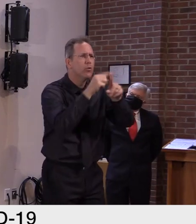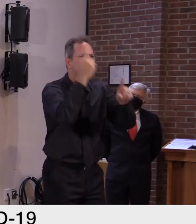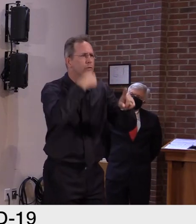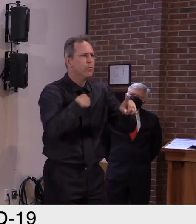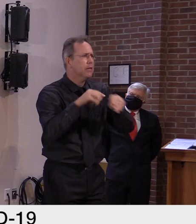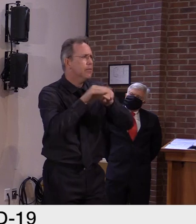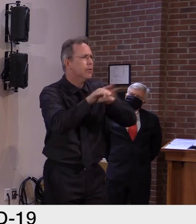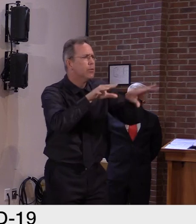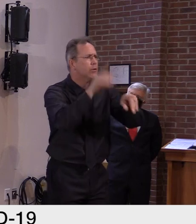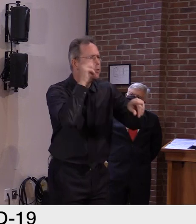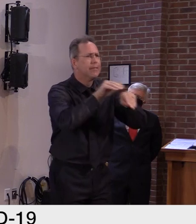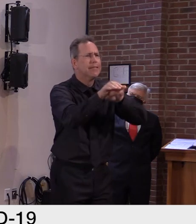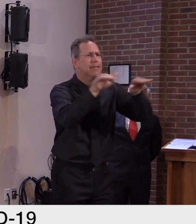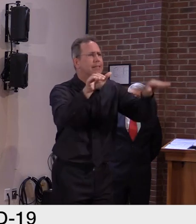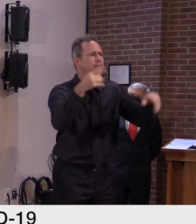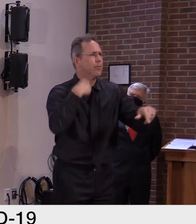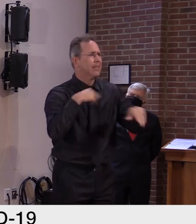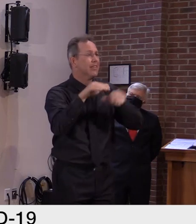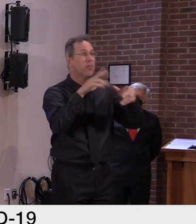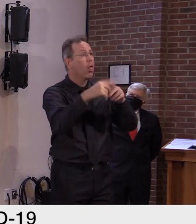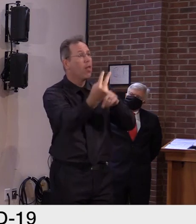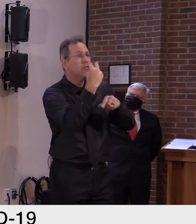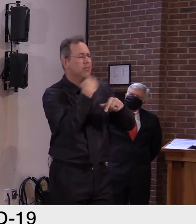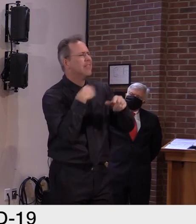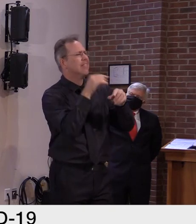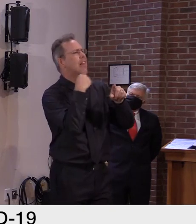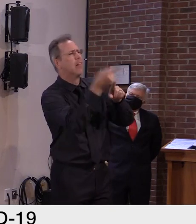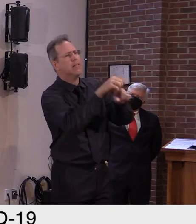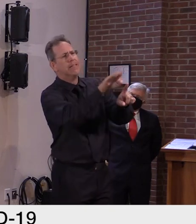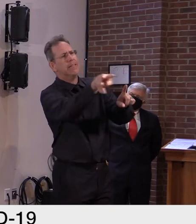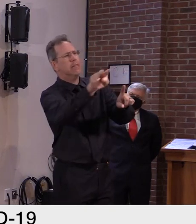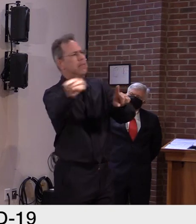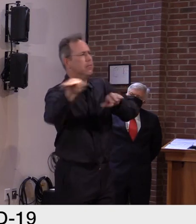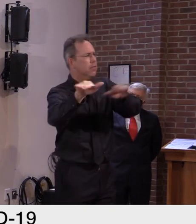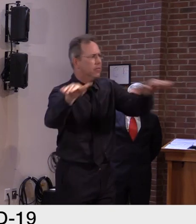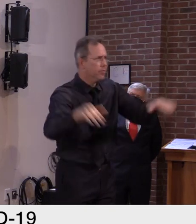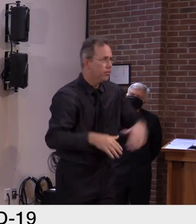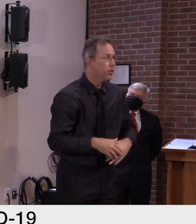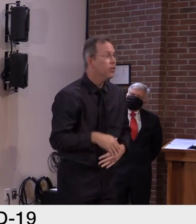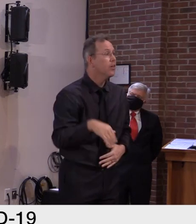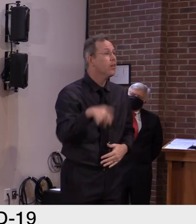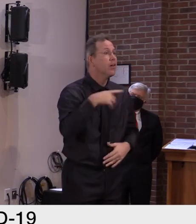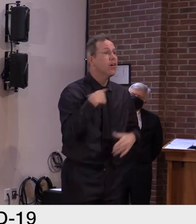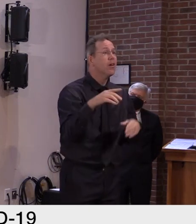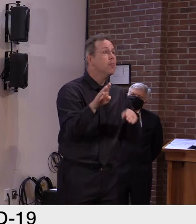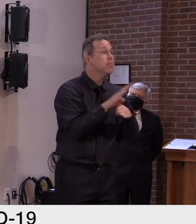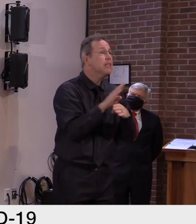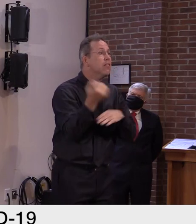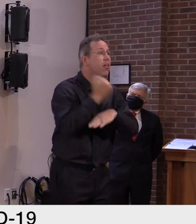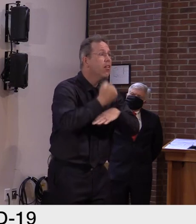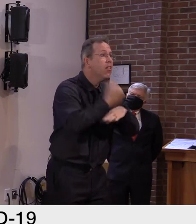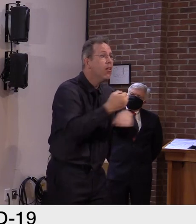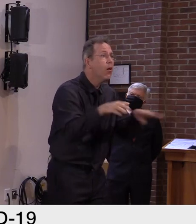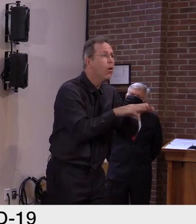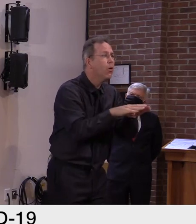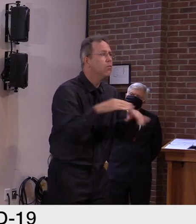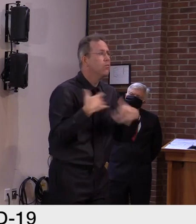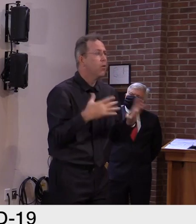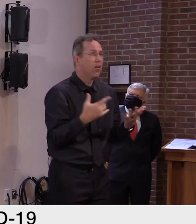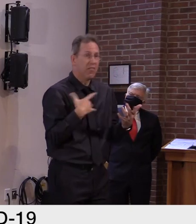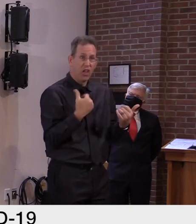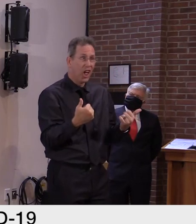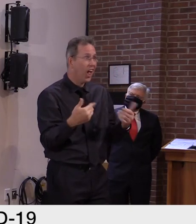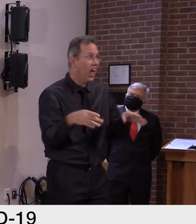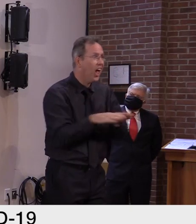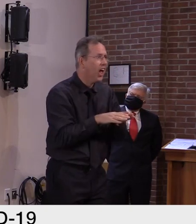Again, when I said I don't take this lightly, shutting down businesses isn't something that I look forward to doing. Taking